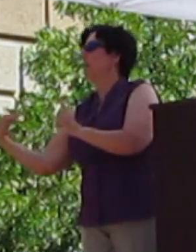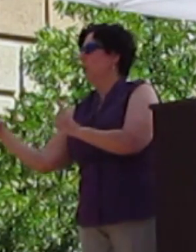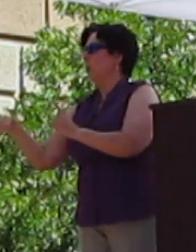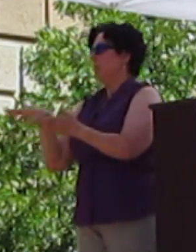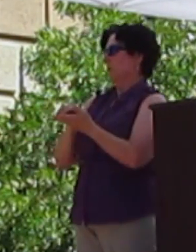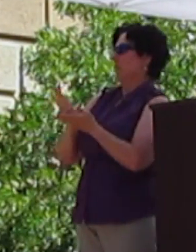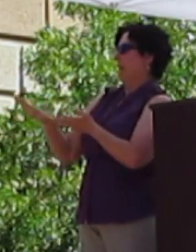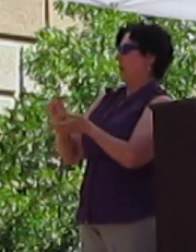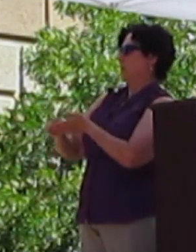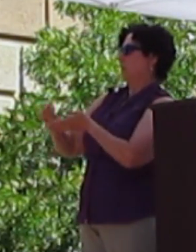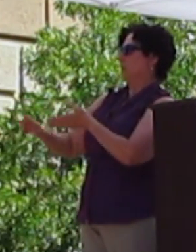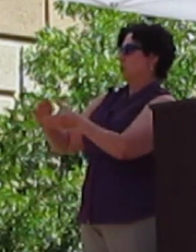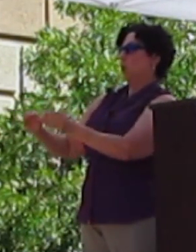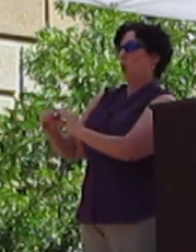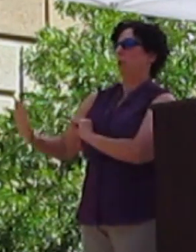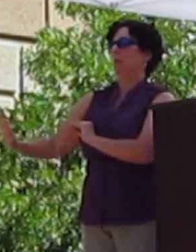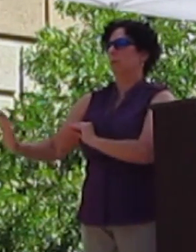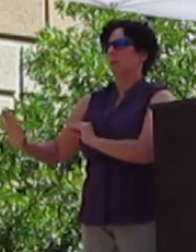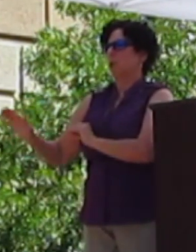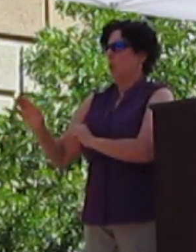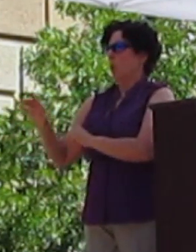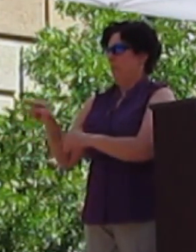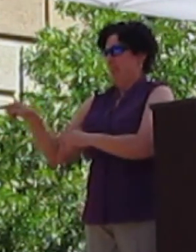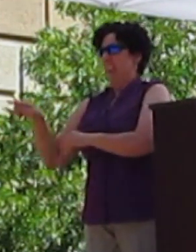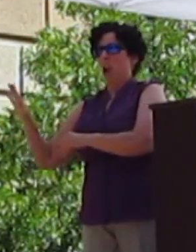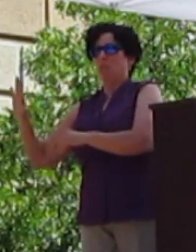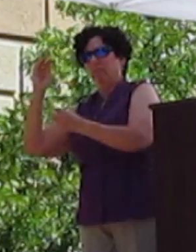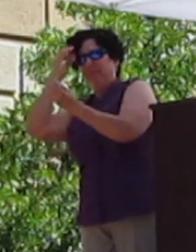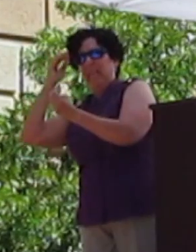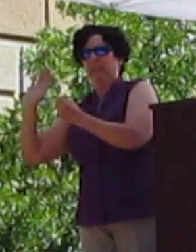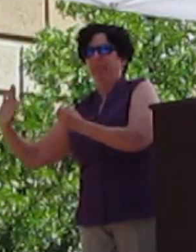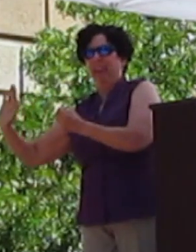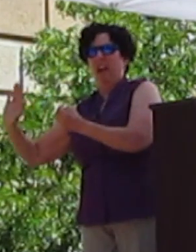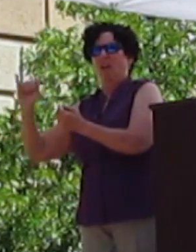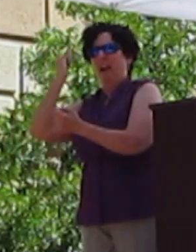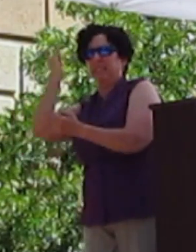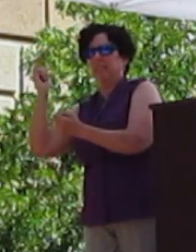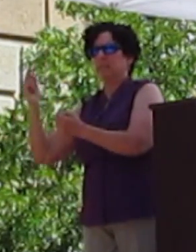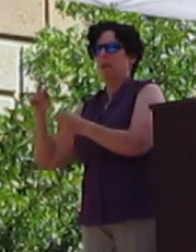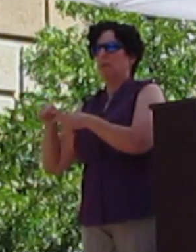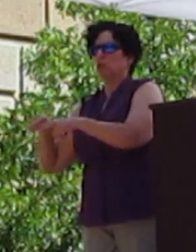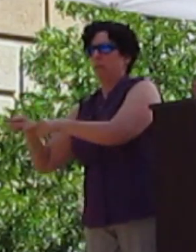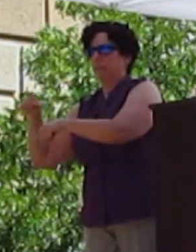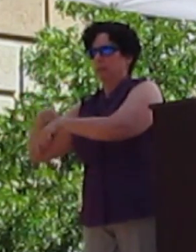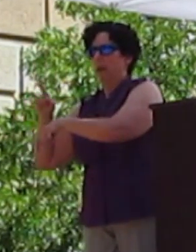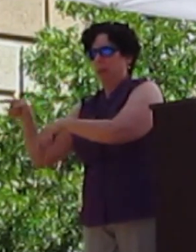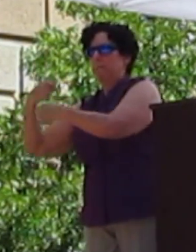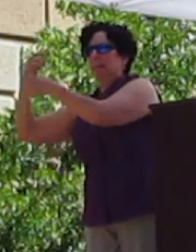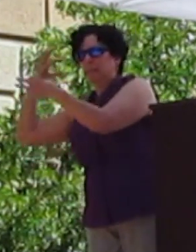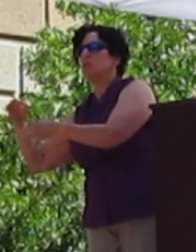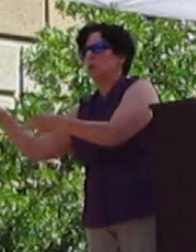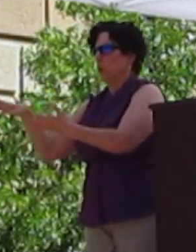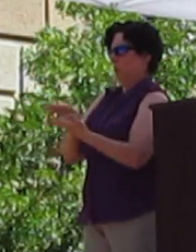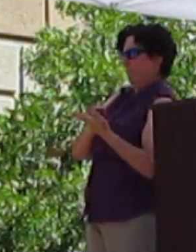they're making what seem to them to be the best decisions they can make in the situations they're in. I've been doing this for the past 6